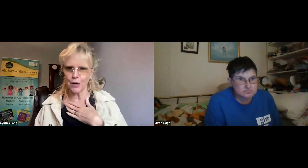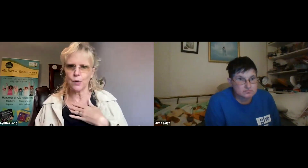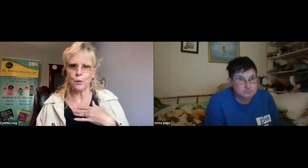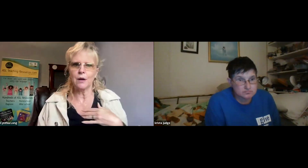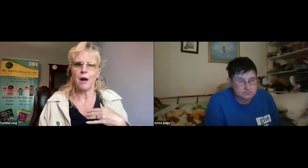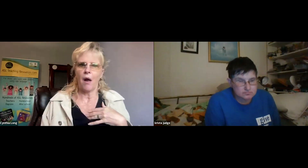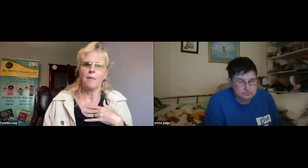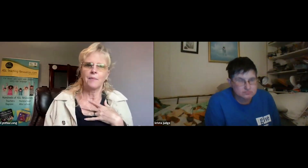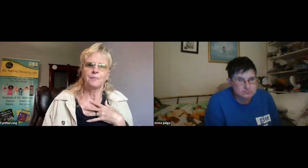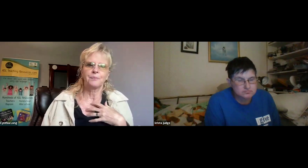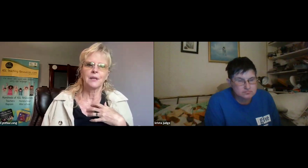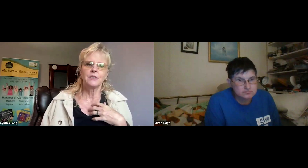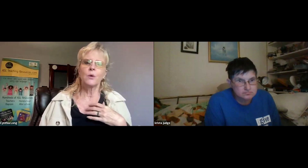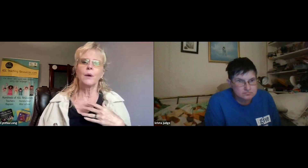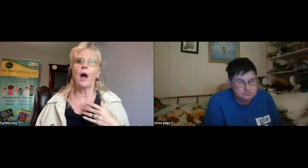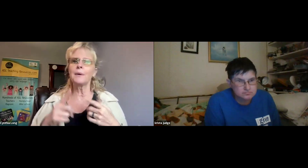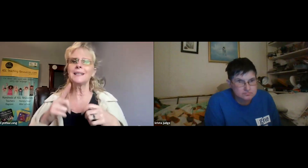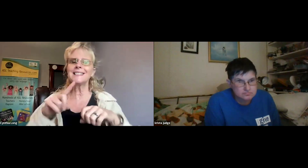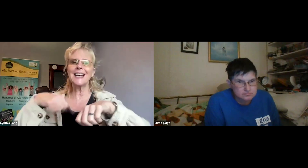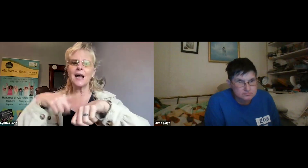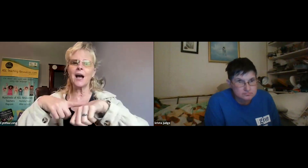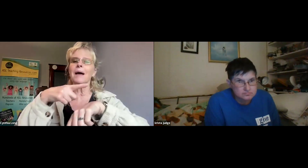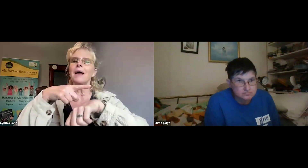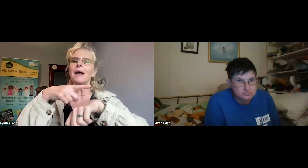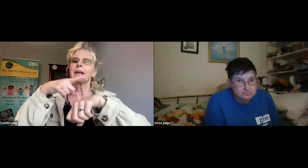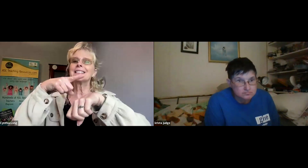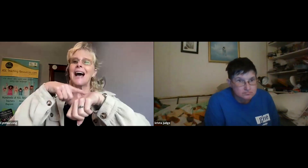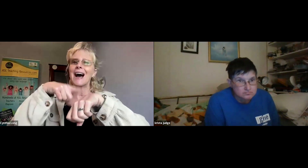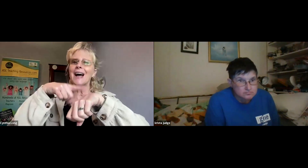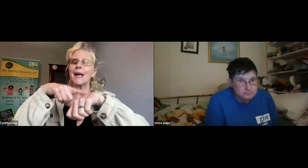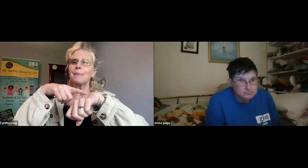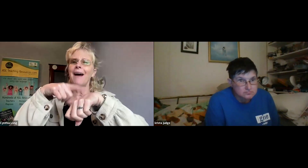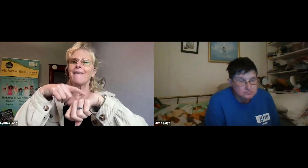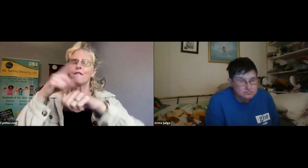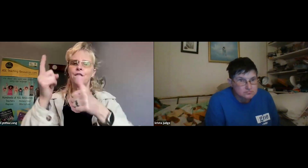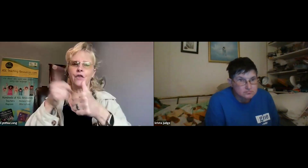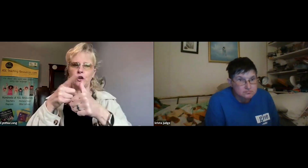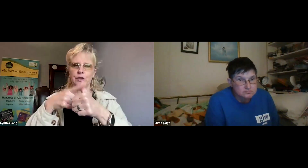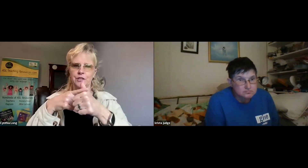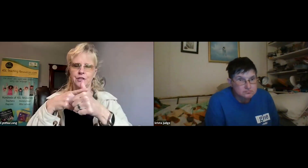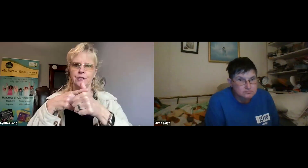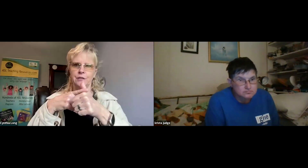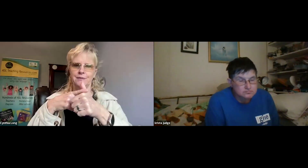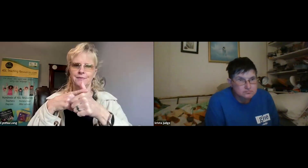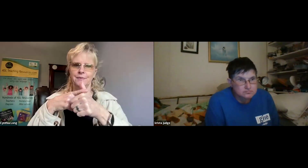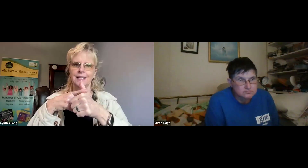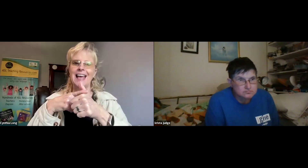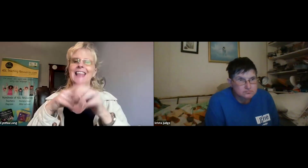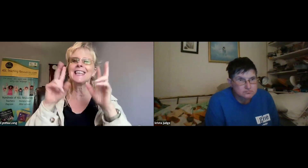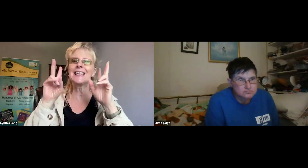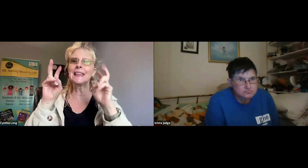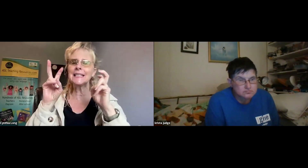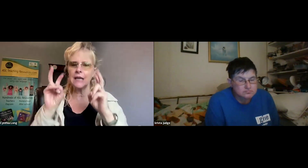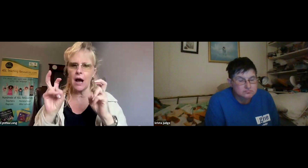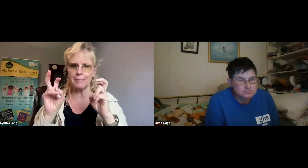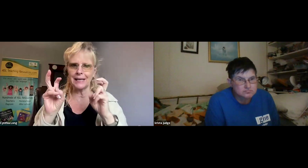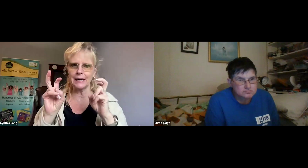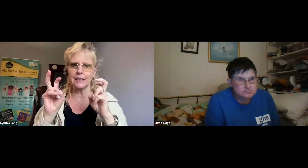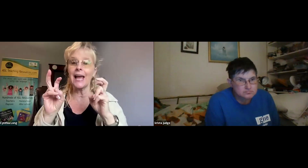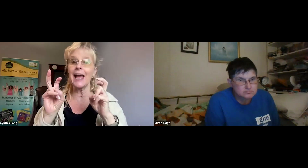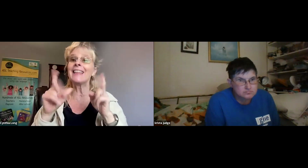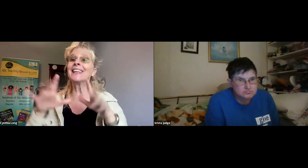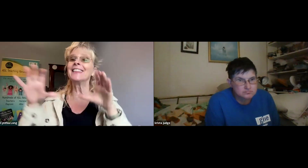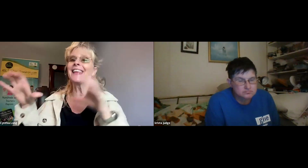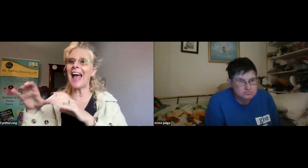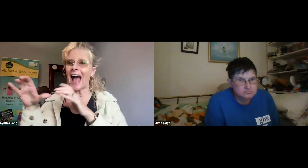it snowed. So we always set up time first, and then the